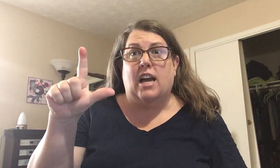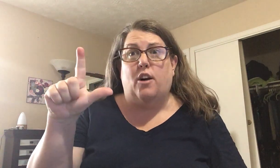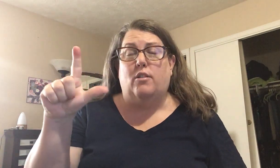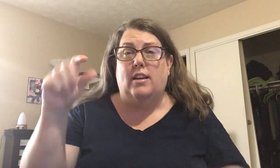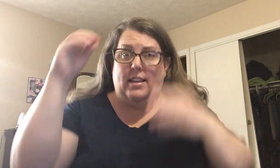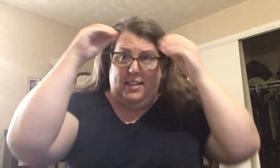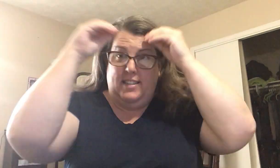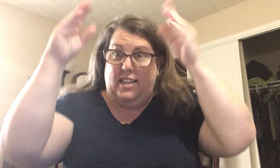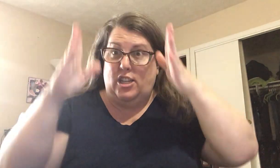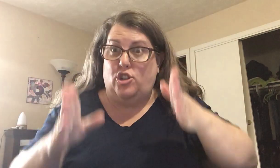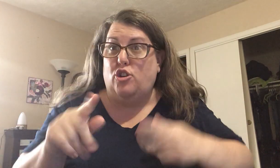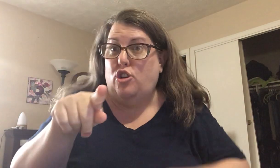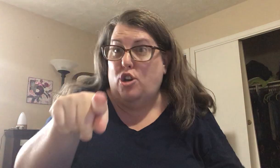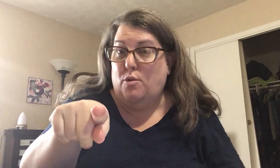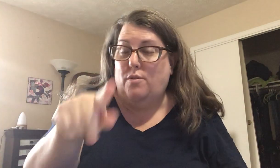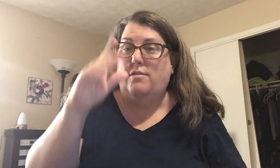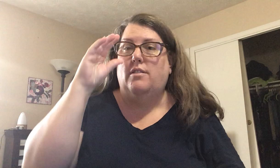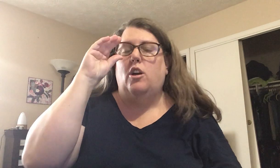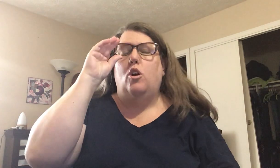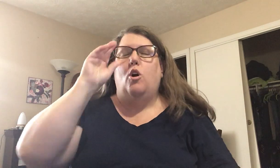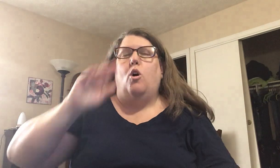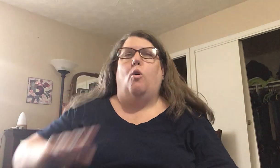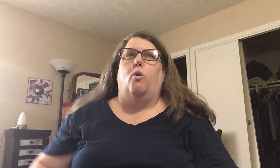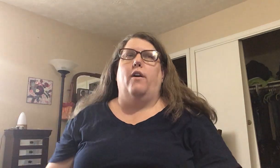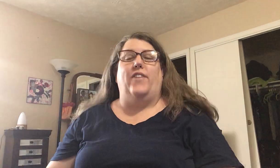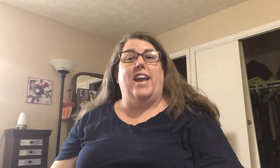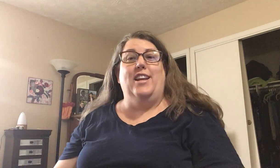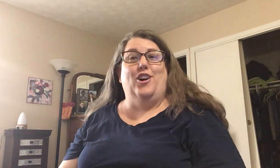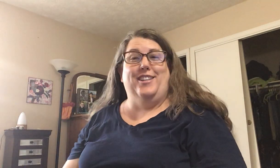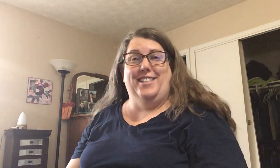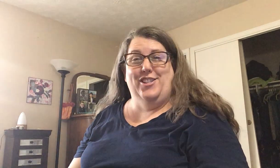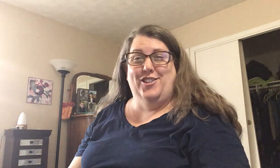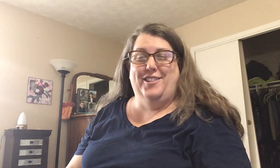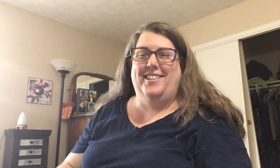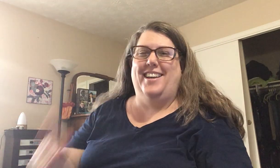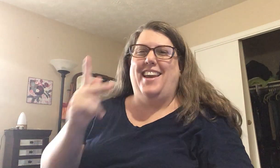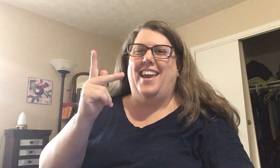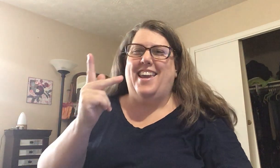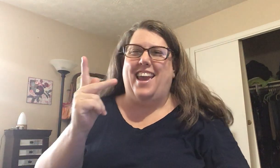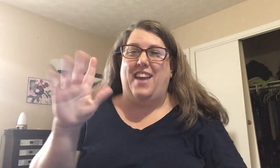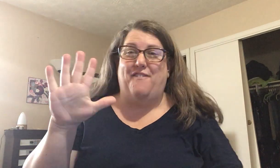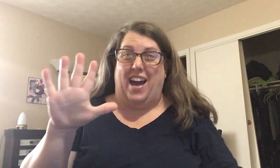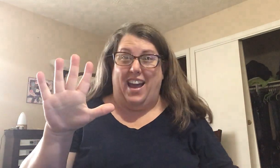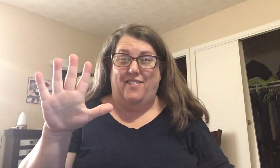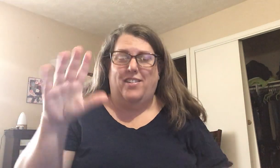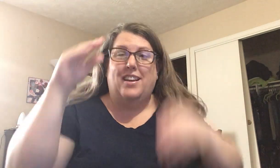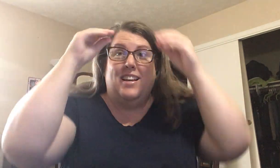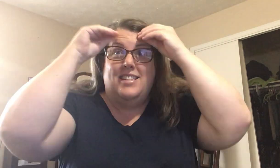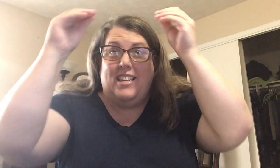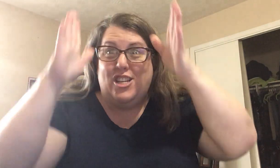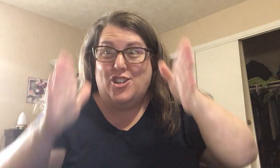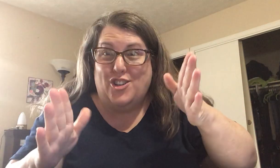ASL teacher you? Or if a kindergarten teacher, K5 teacher